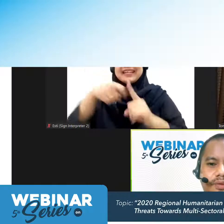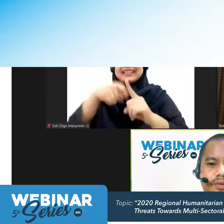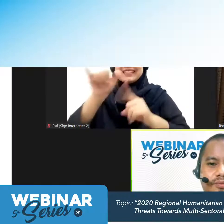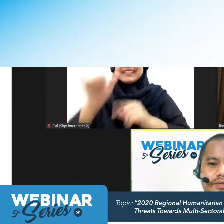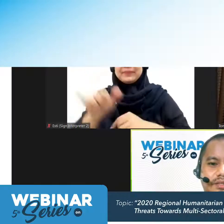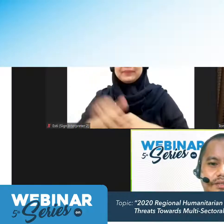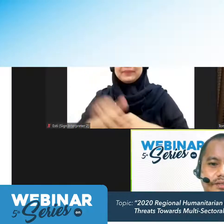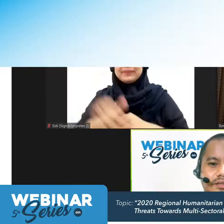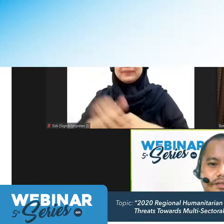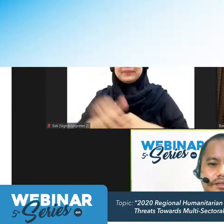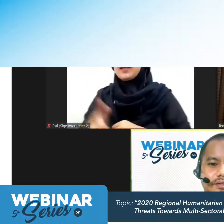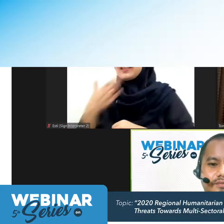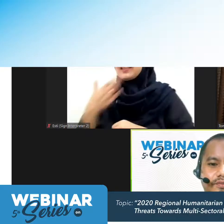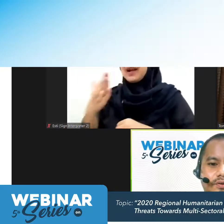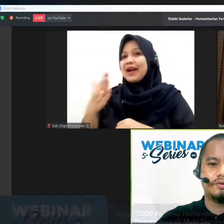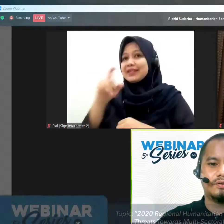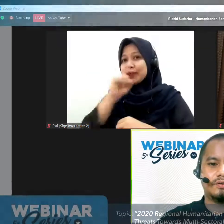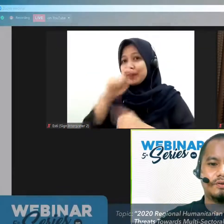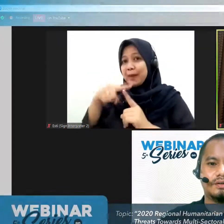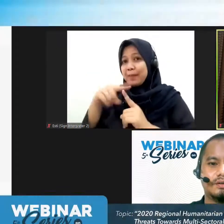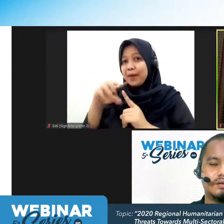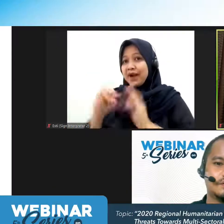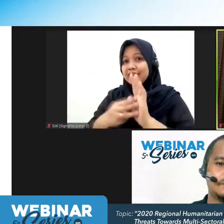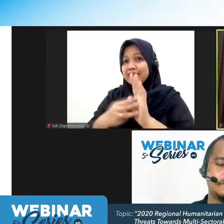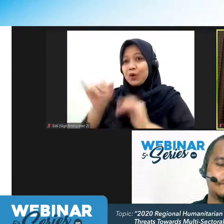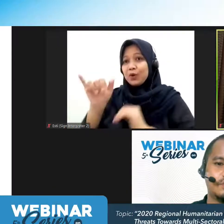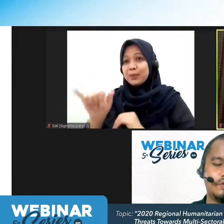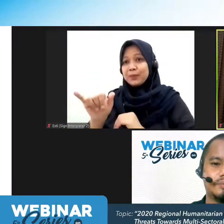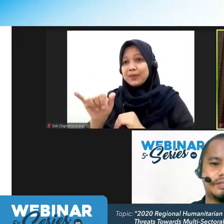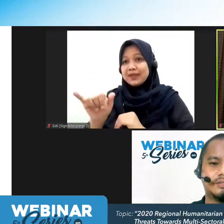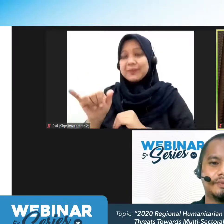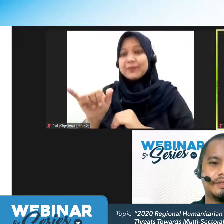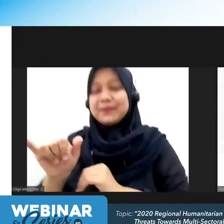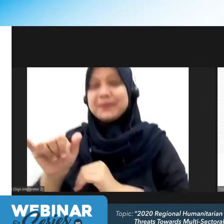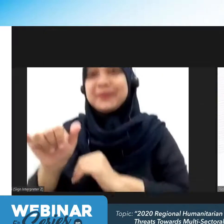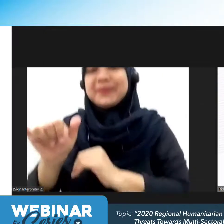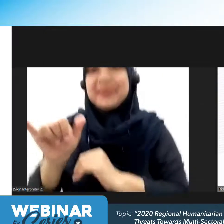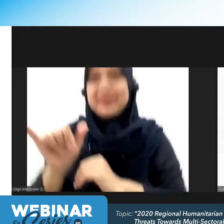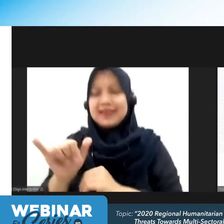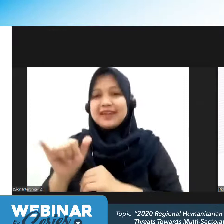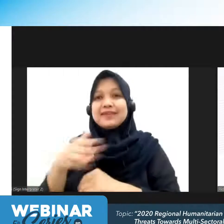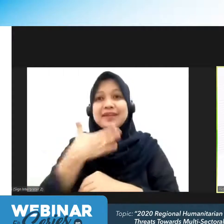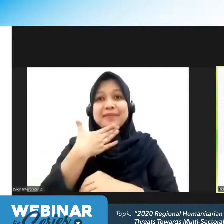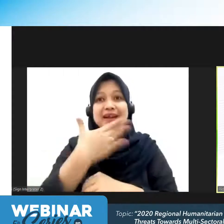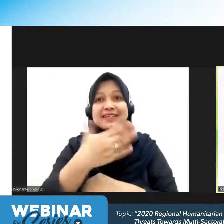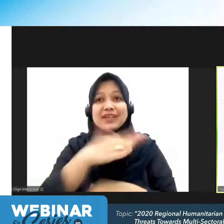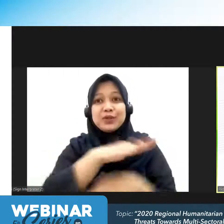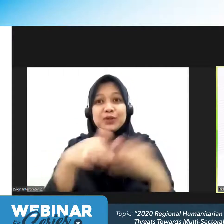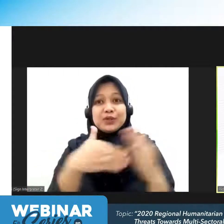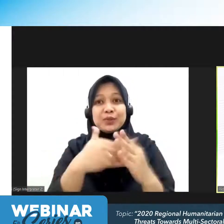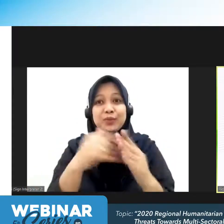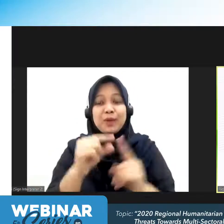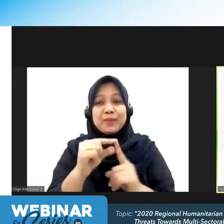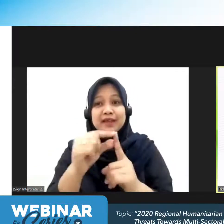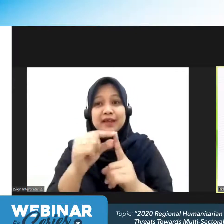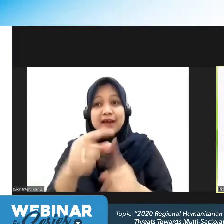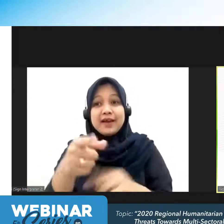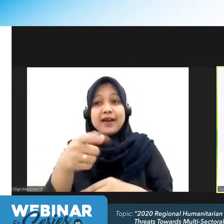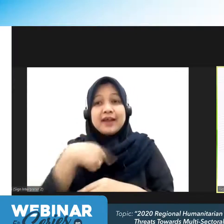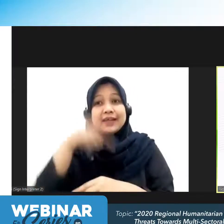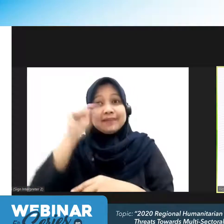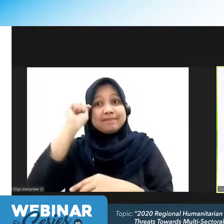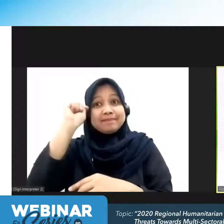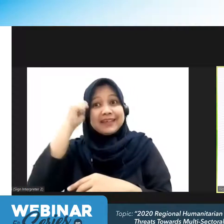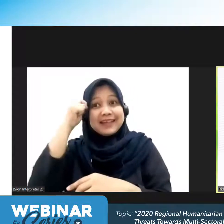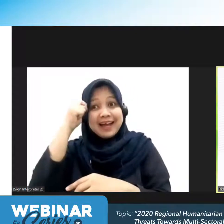Thank you, Pak Tommy. For all participants, I would like to remind you to please fill